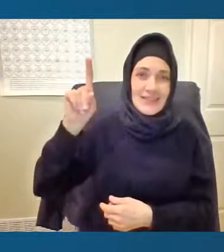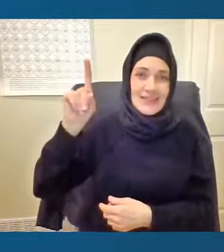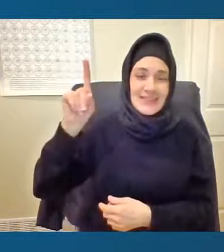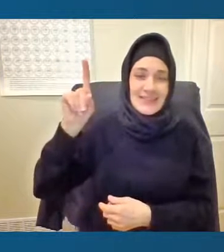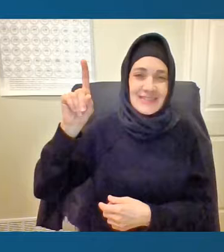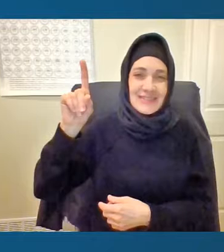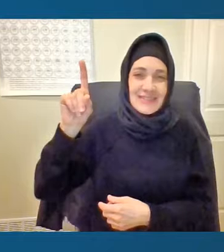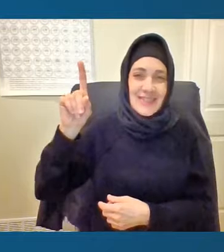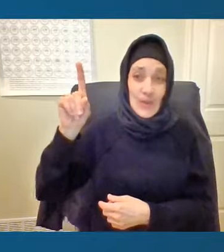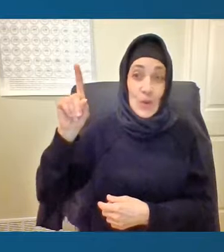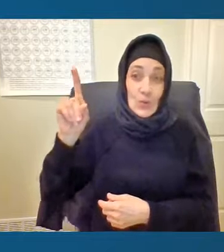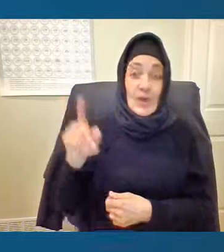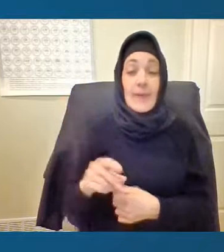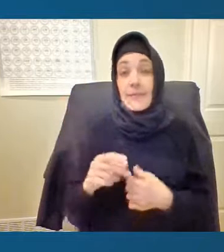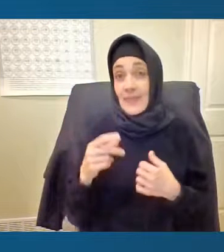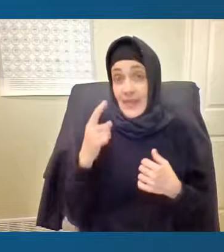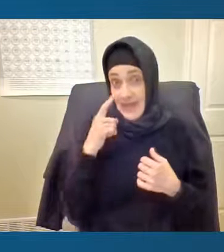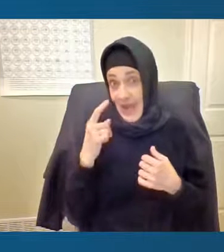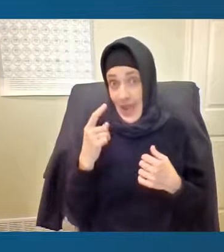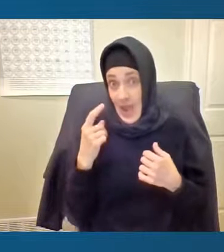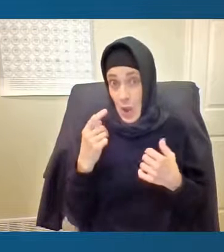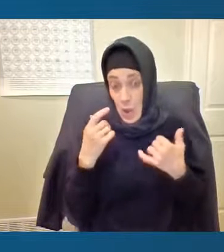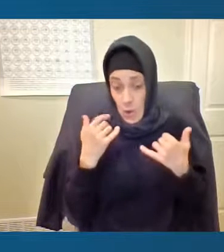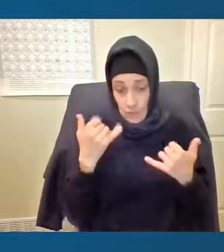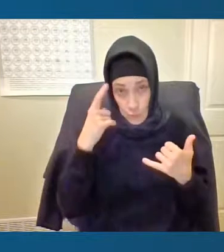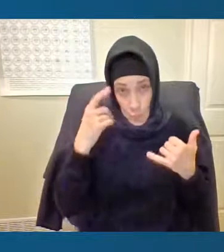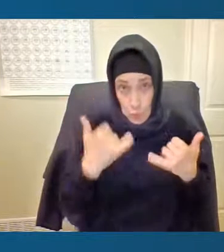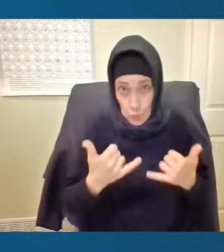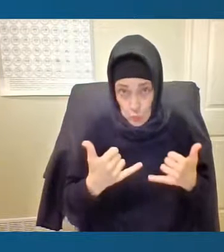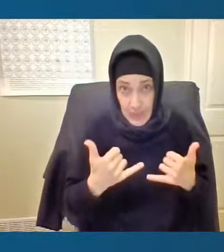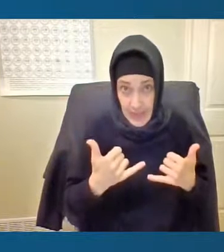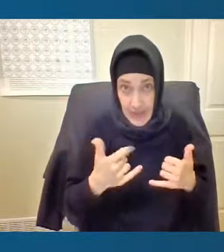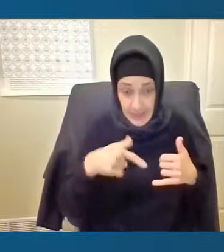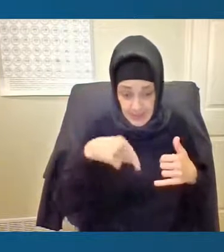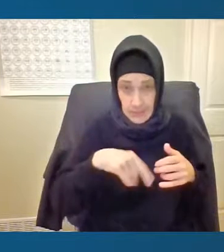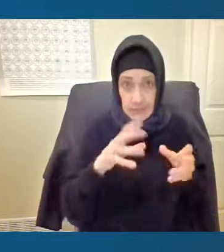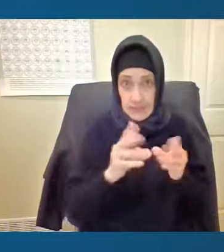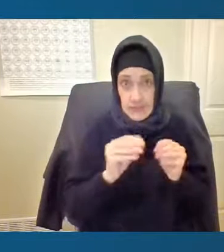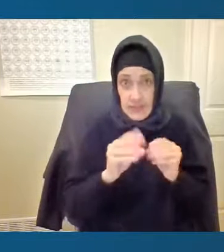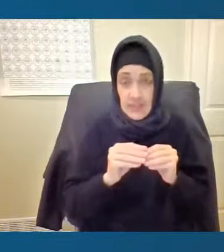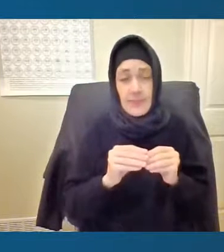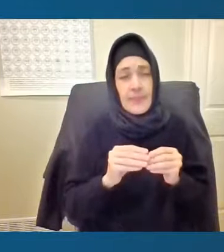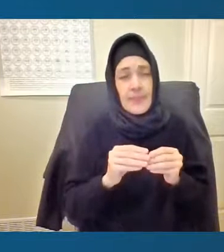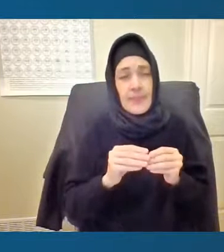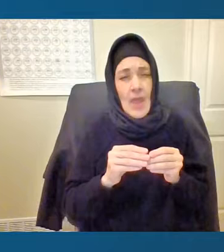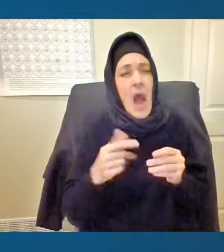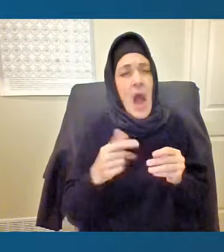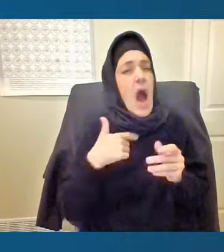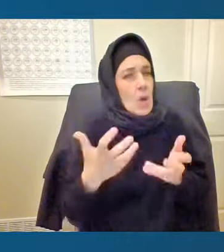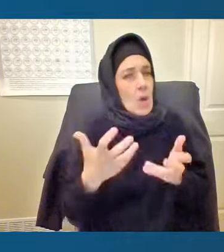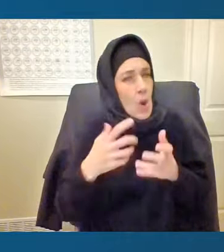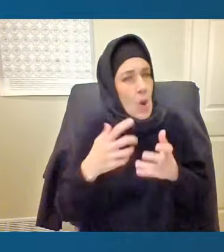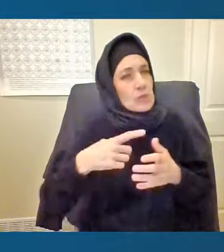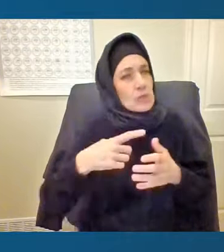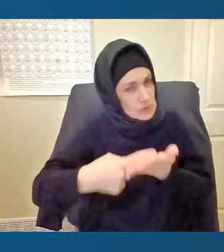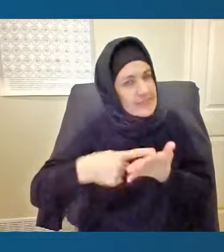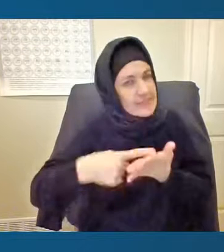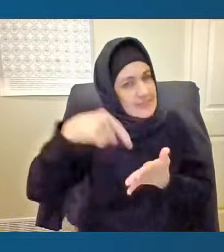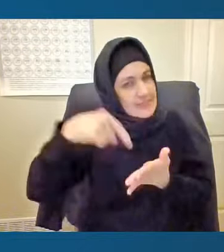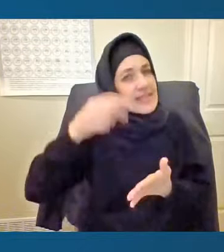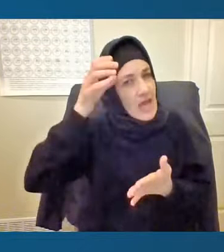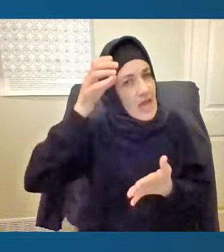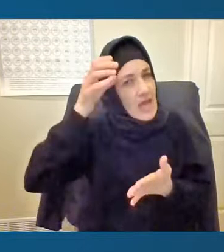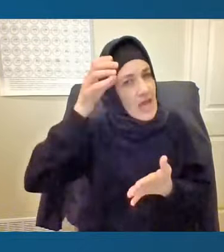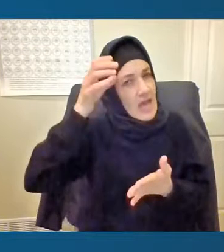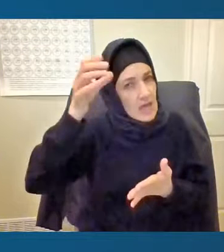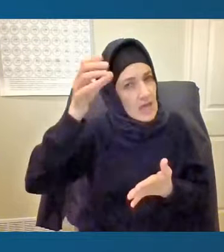For the remainder of today's session, and we might go to a little bit more, but I want to talk about this concept because I think as young Muslims,